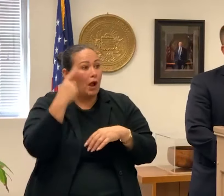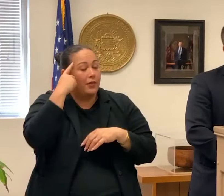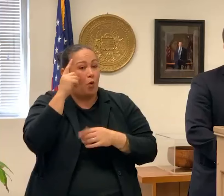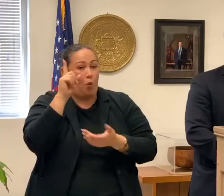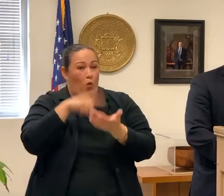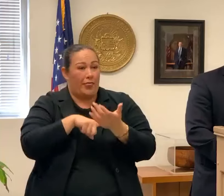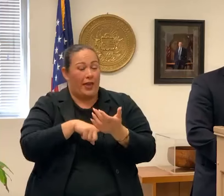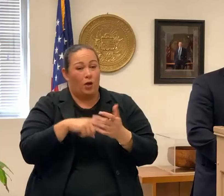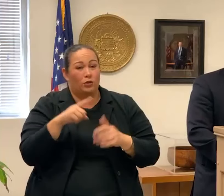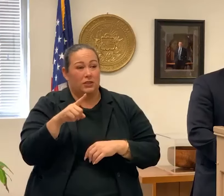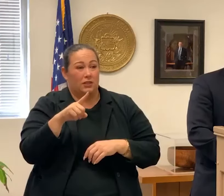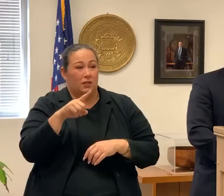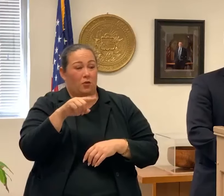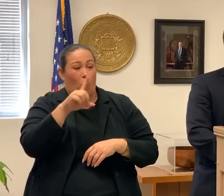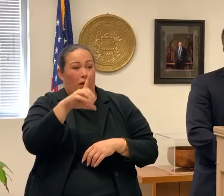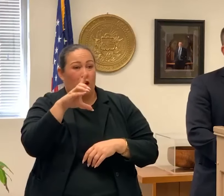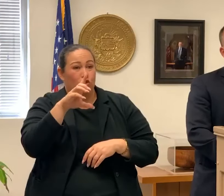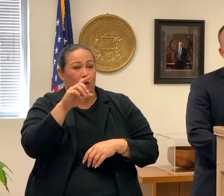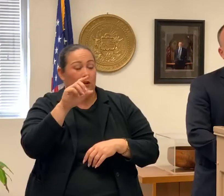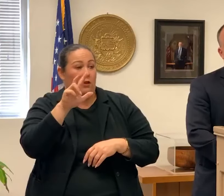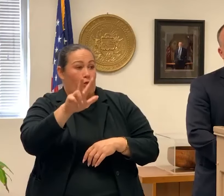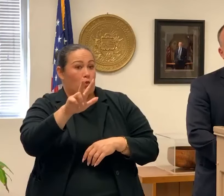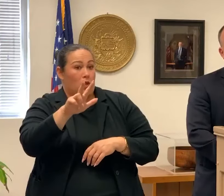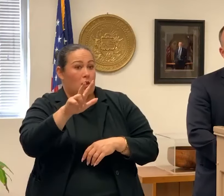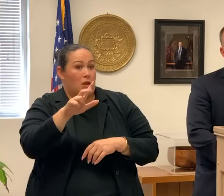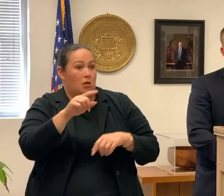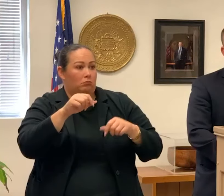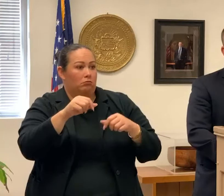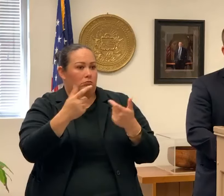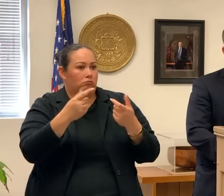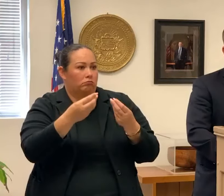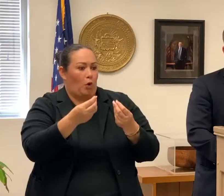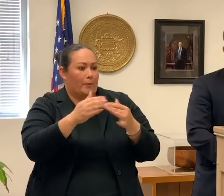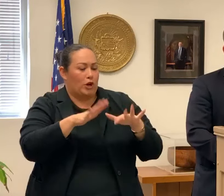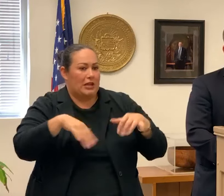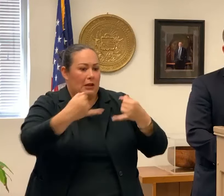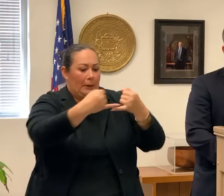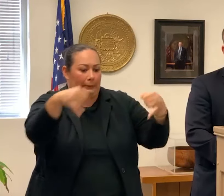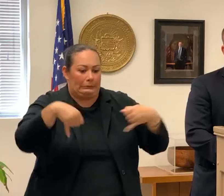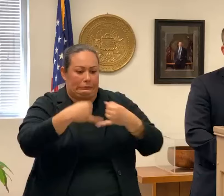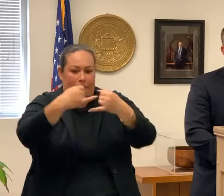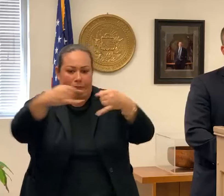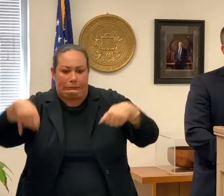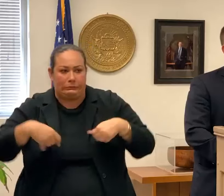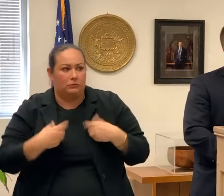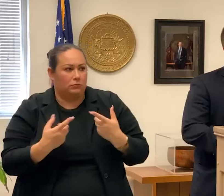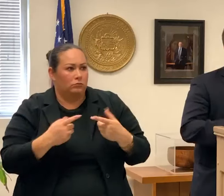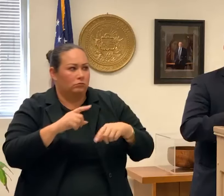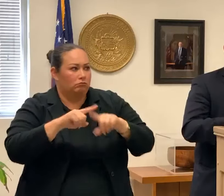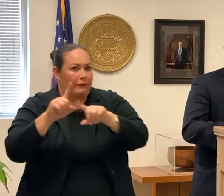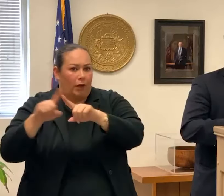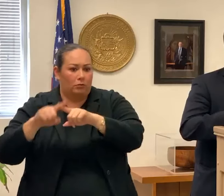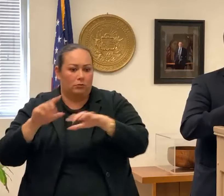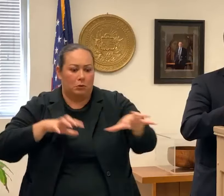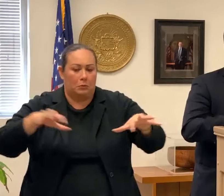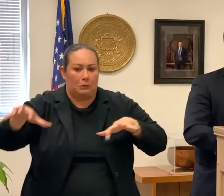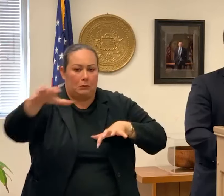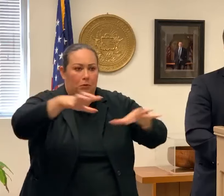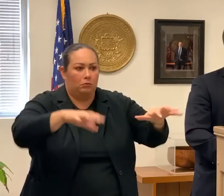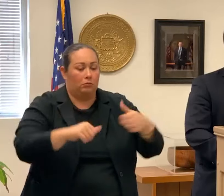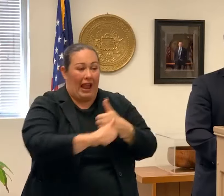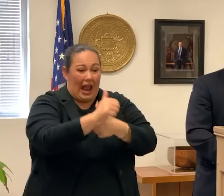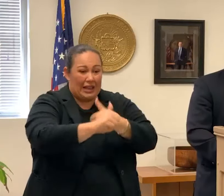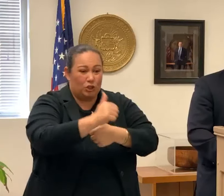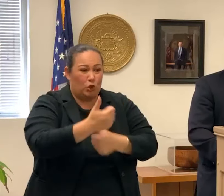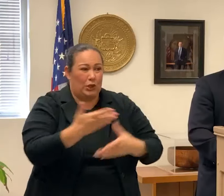out of about 1,500 already of some of the most toxic concerns. This were refrigerators